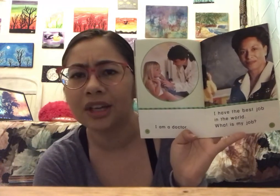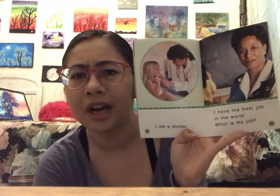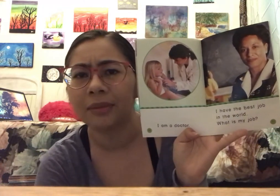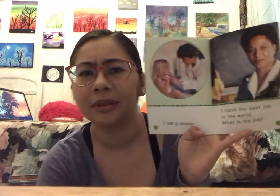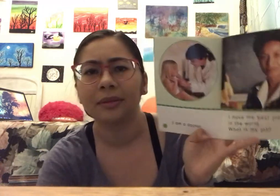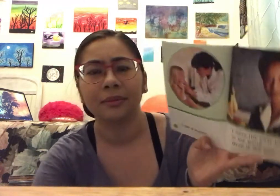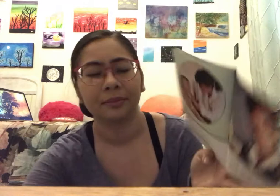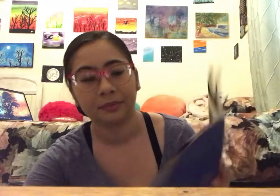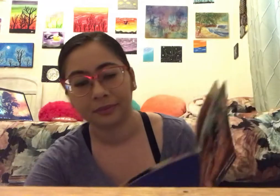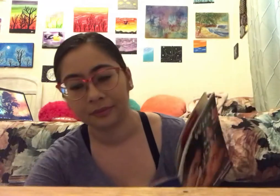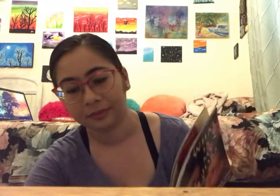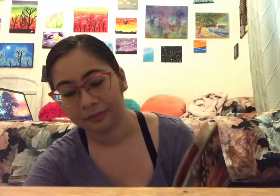job?